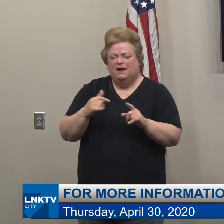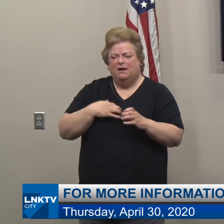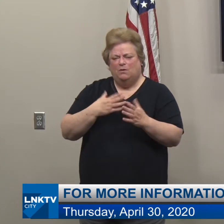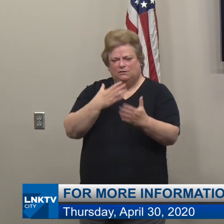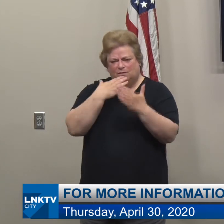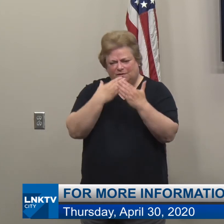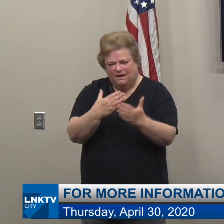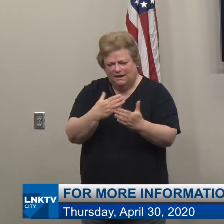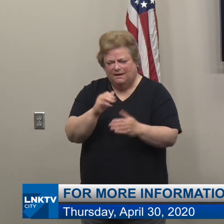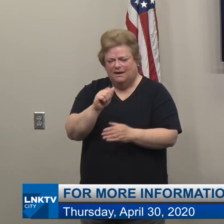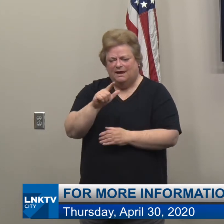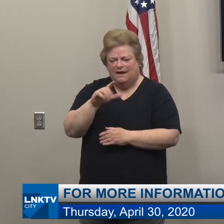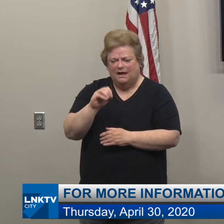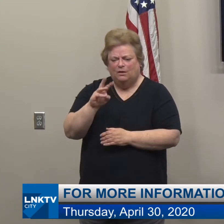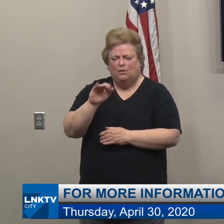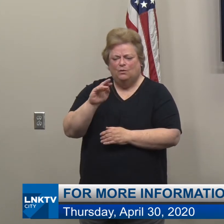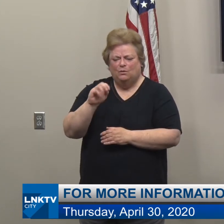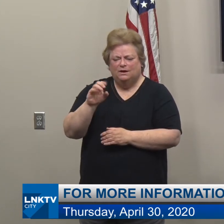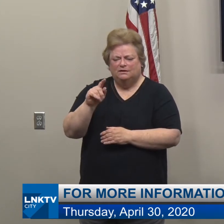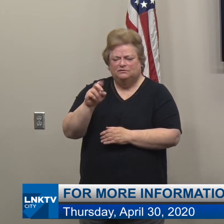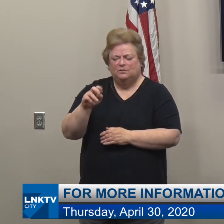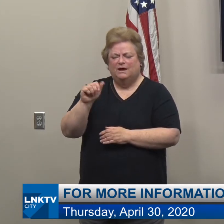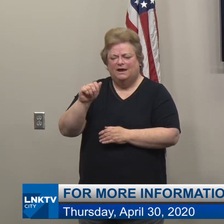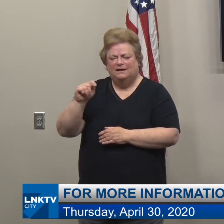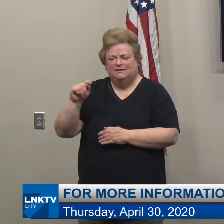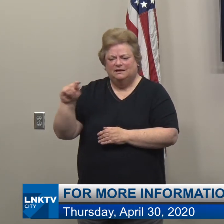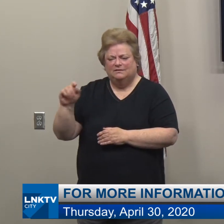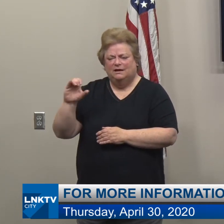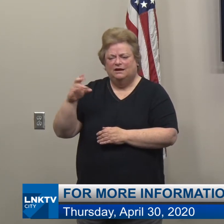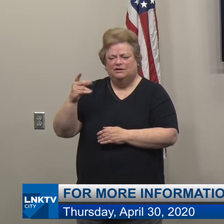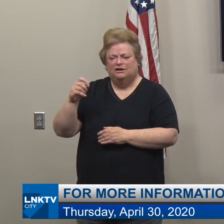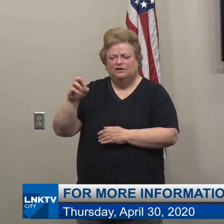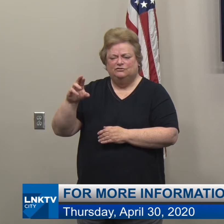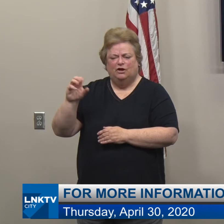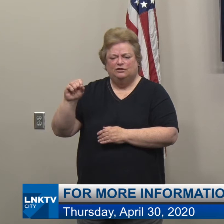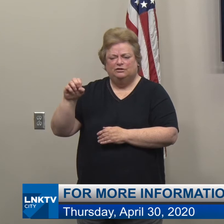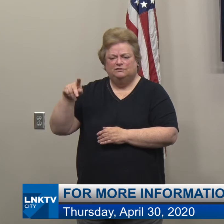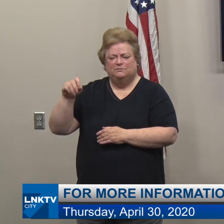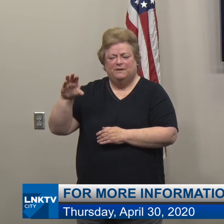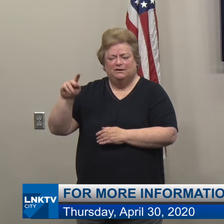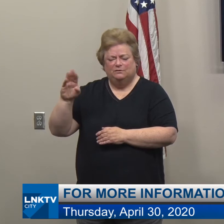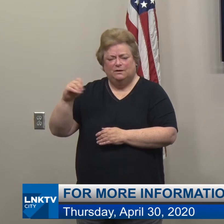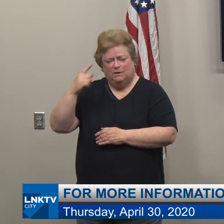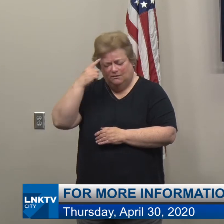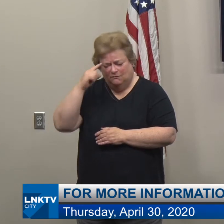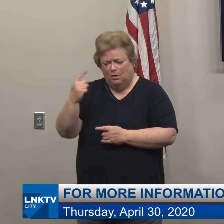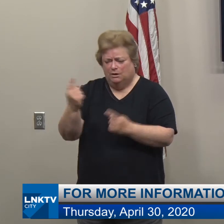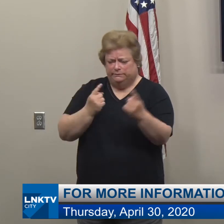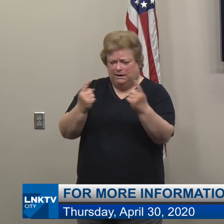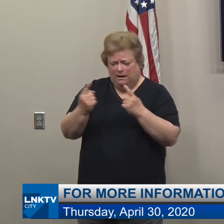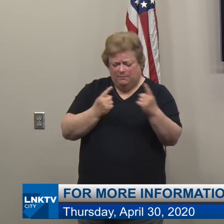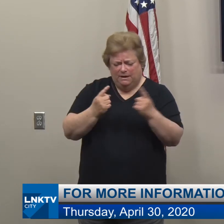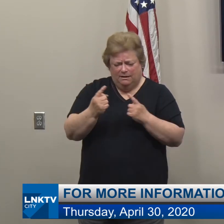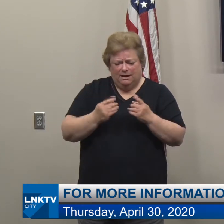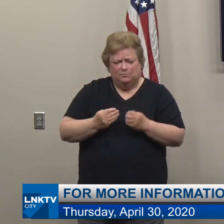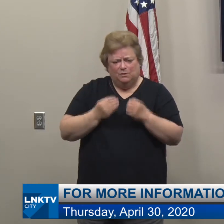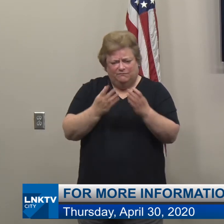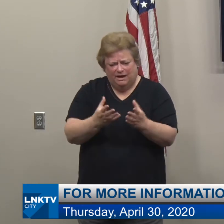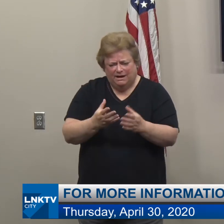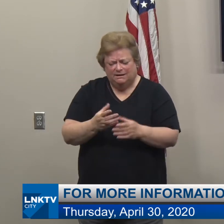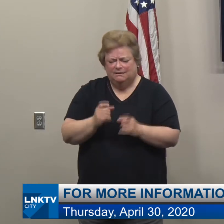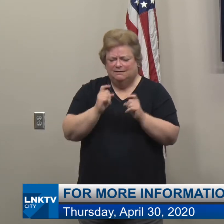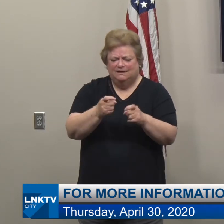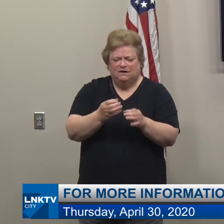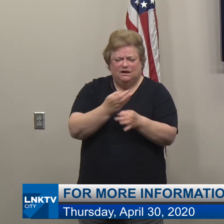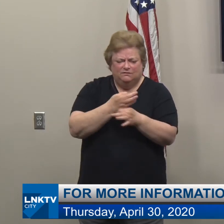thank Allo, Windstream, AT&T, and Charter Spectrum for coming forward and providing either